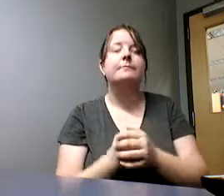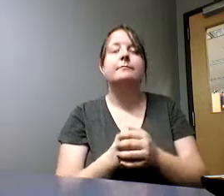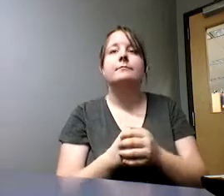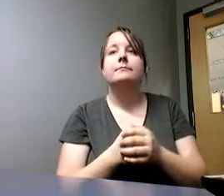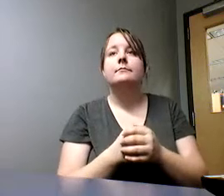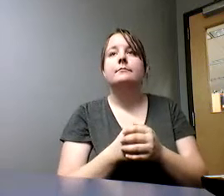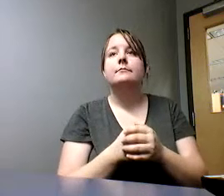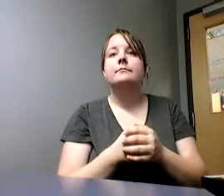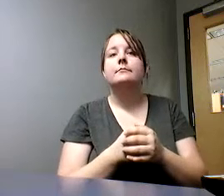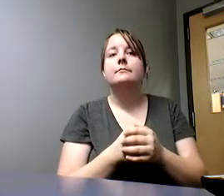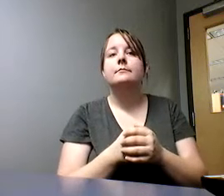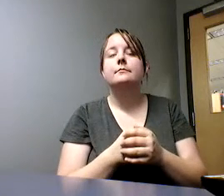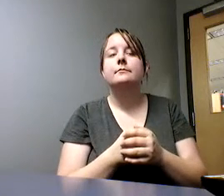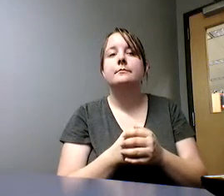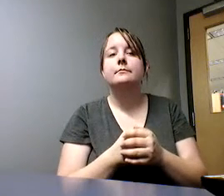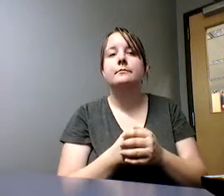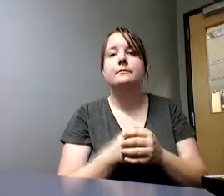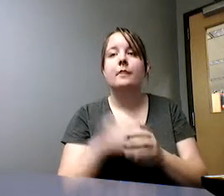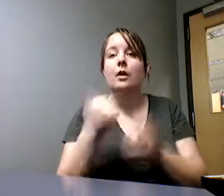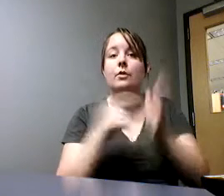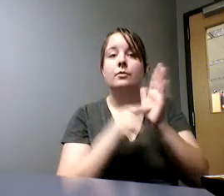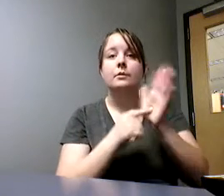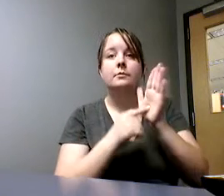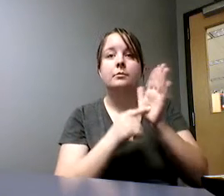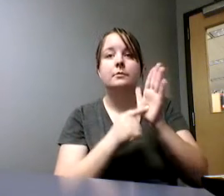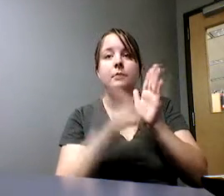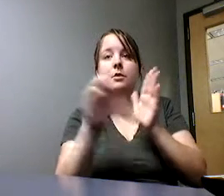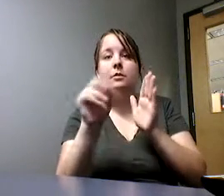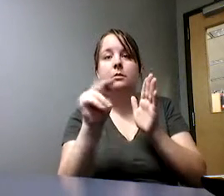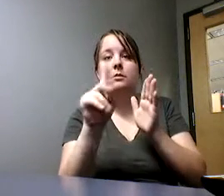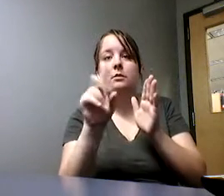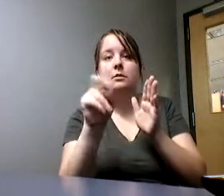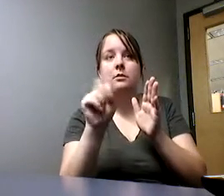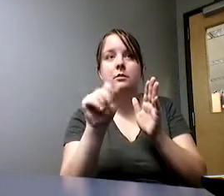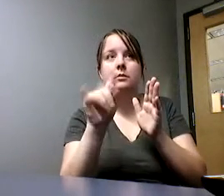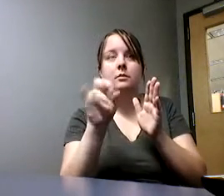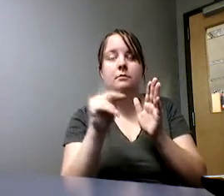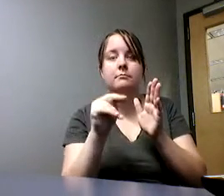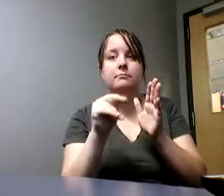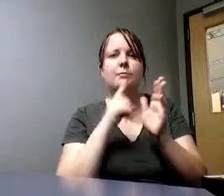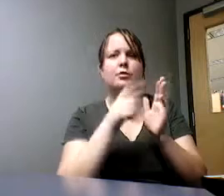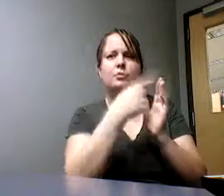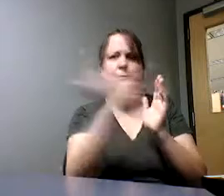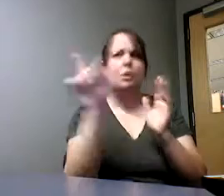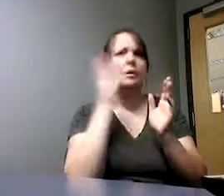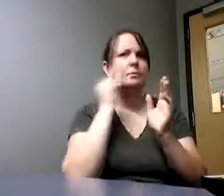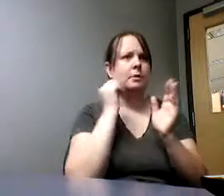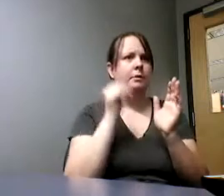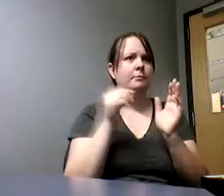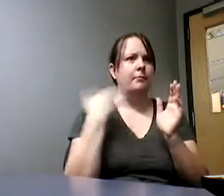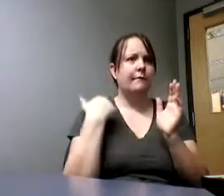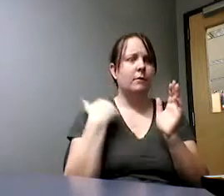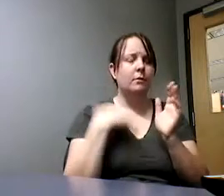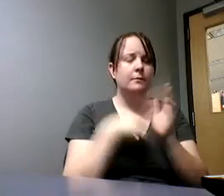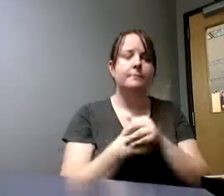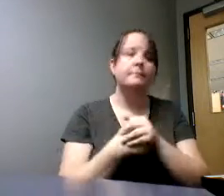That's one example. Another example of condensation. I'm sure you've all experienced it. Nathan? When, like, it's cold outside